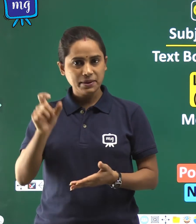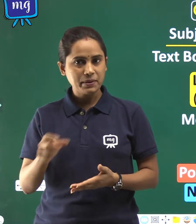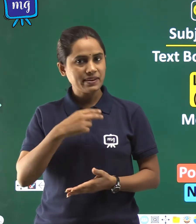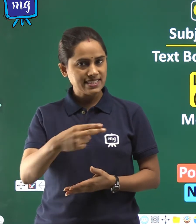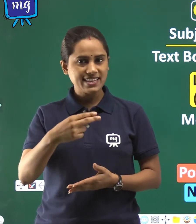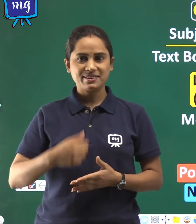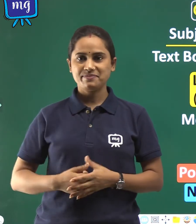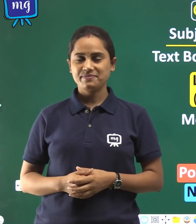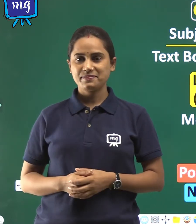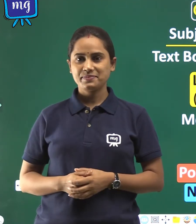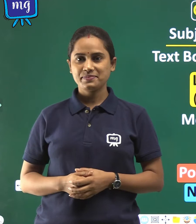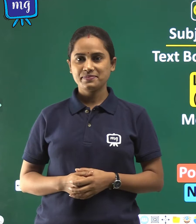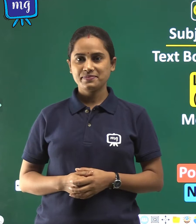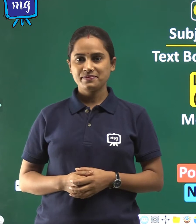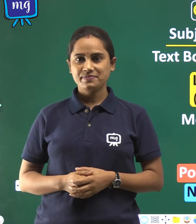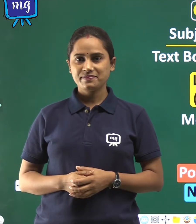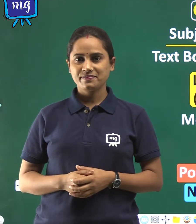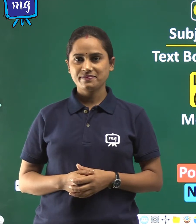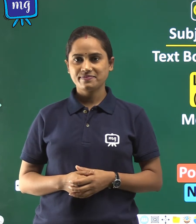Priestley.